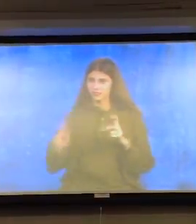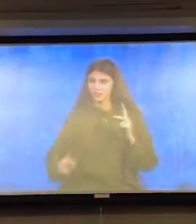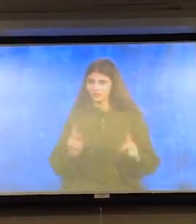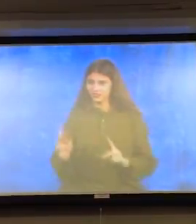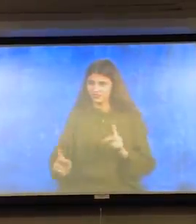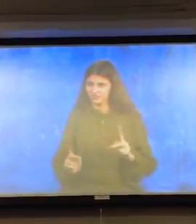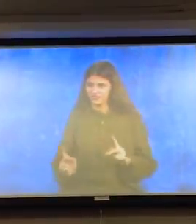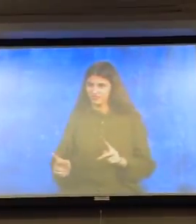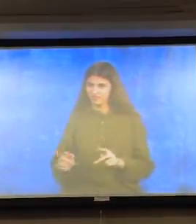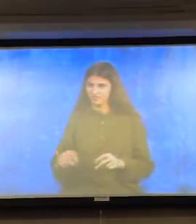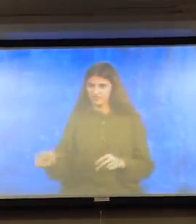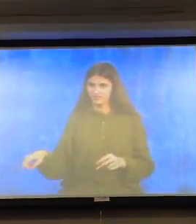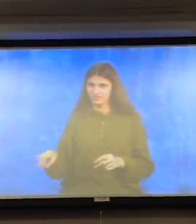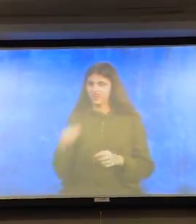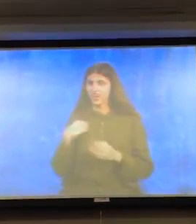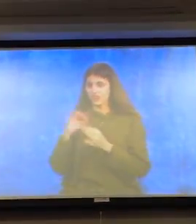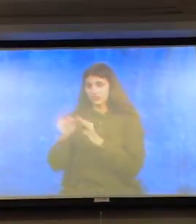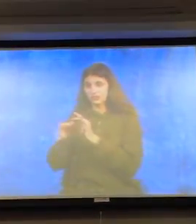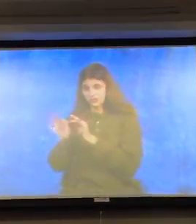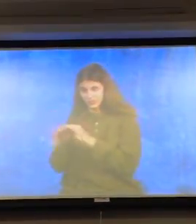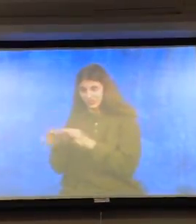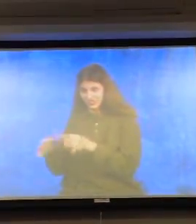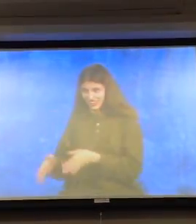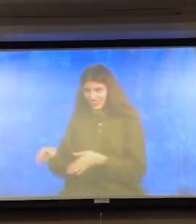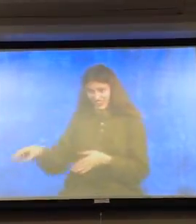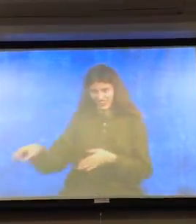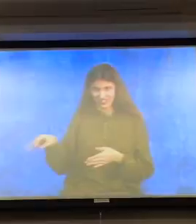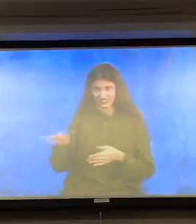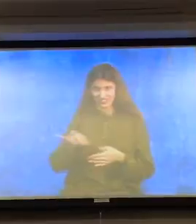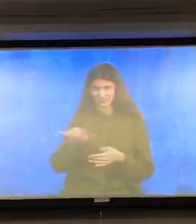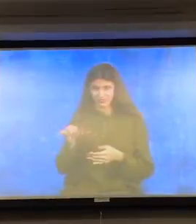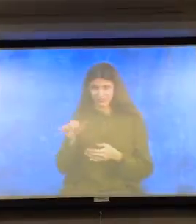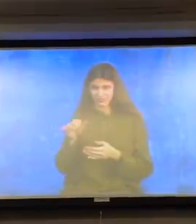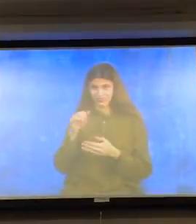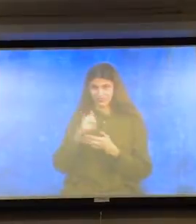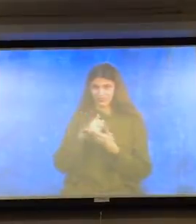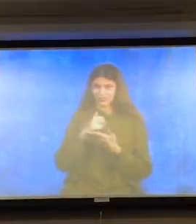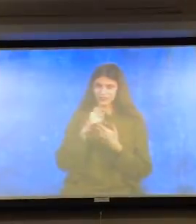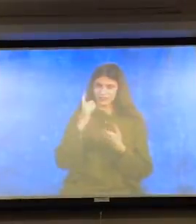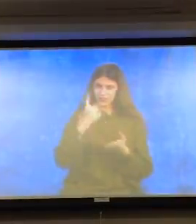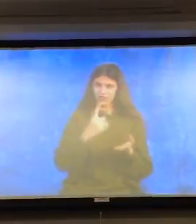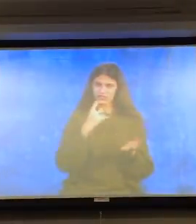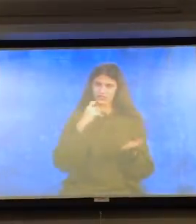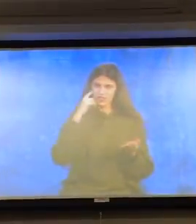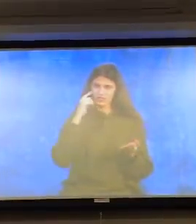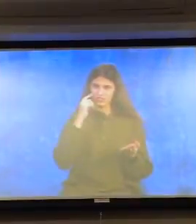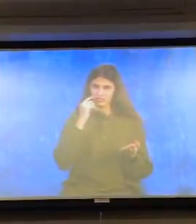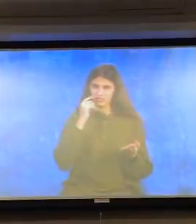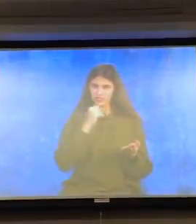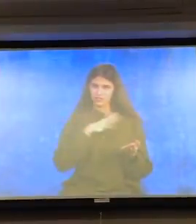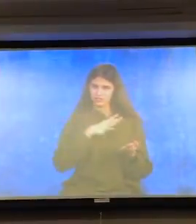I work with a lot of deaf people. And there are interpreters there as well.